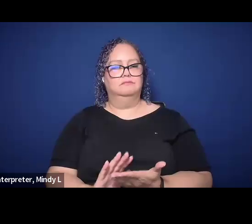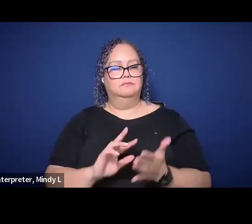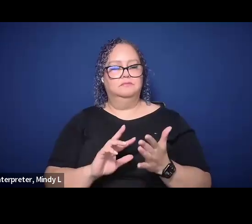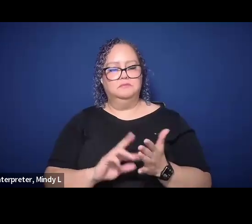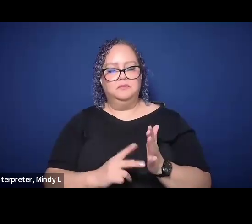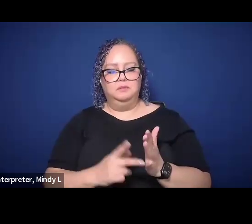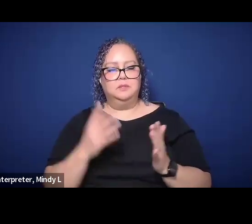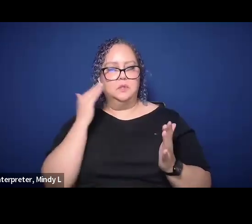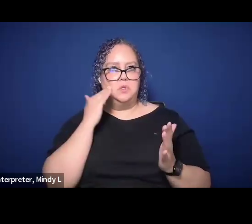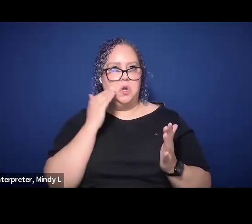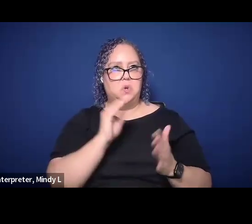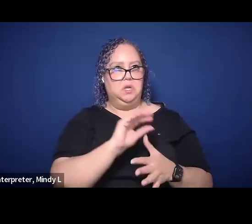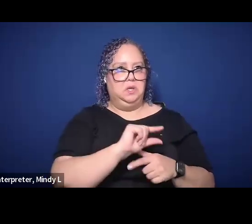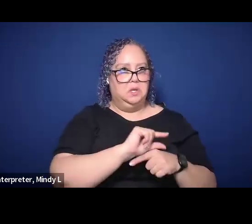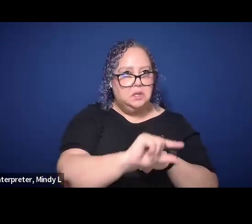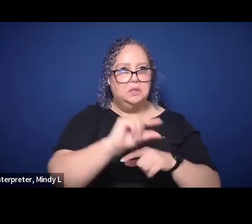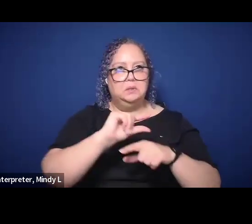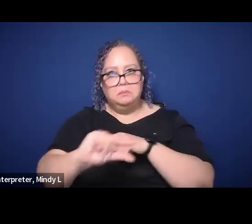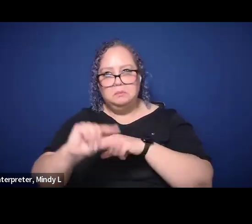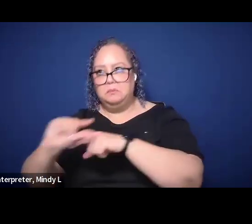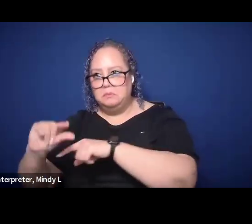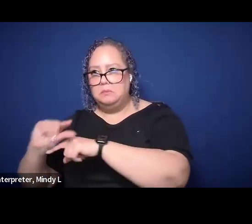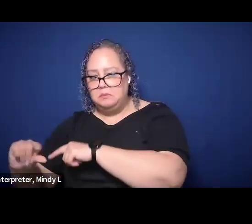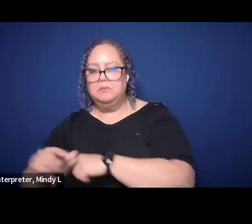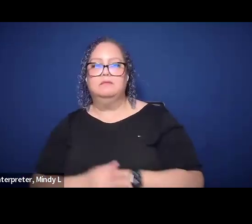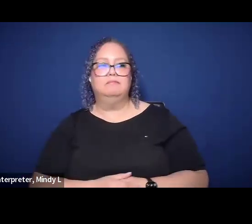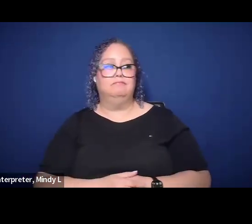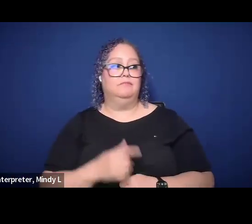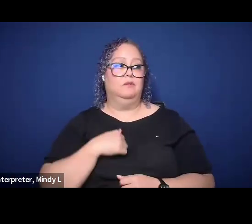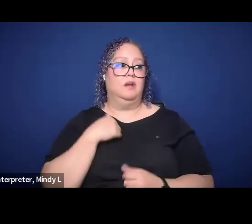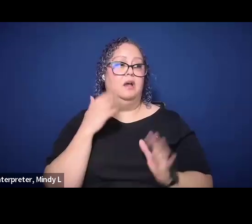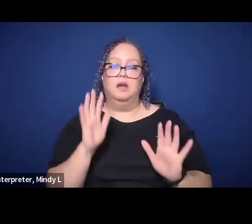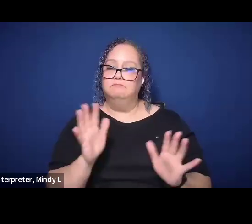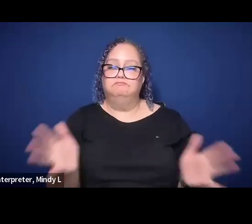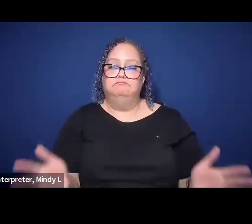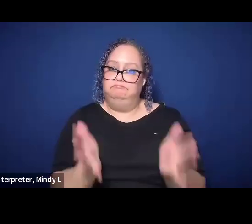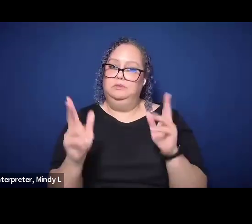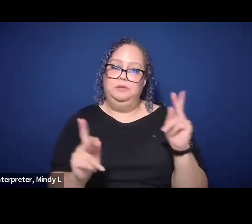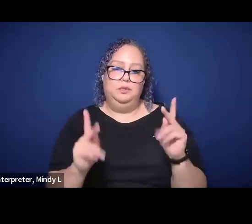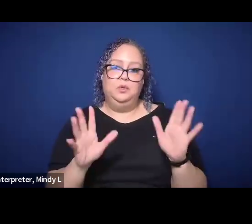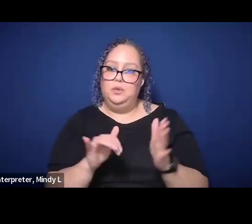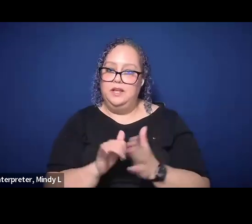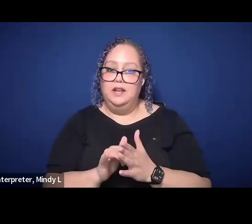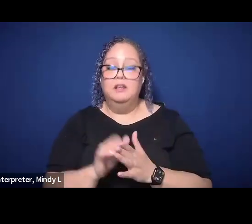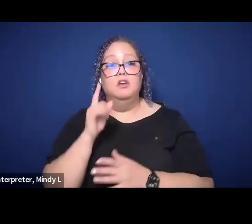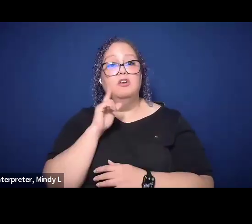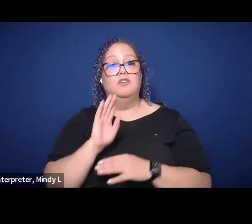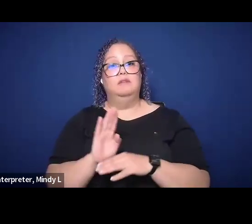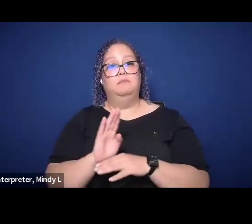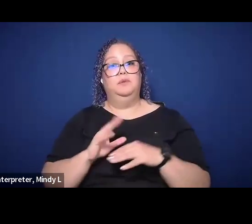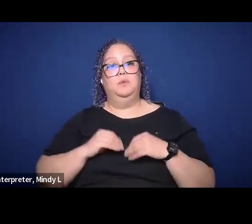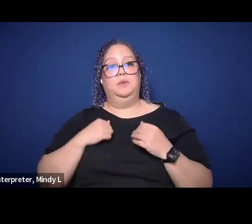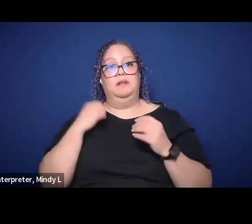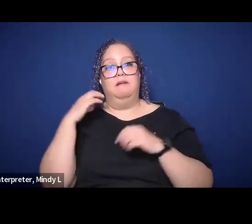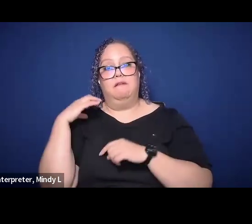Okay. So I really advocate for doing this. For entrepreneurs that I coach, I advocate that they actually open